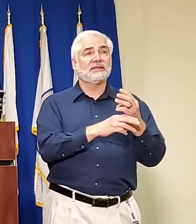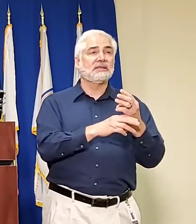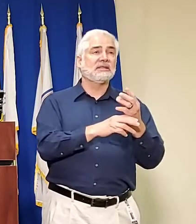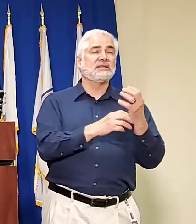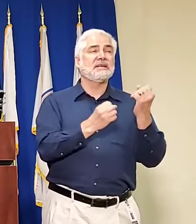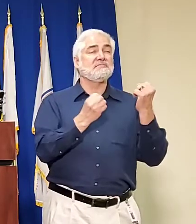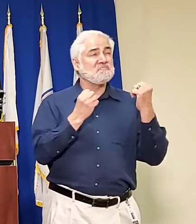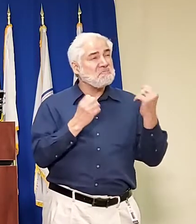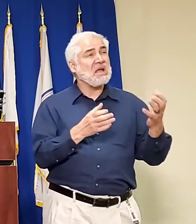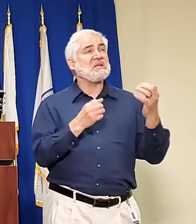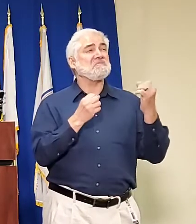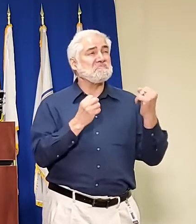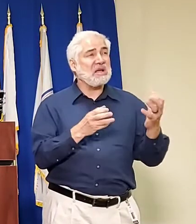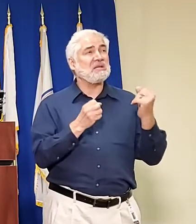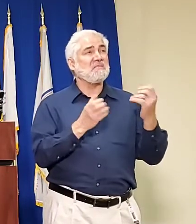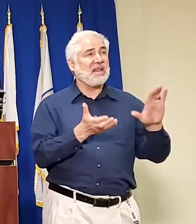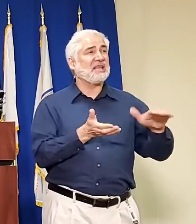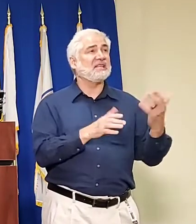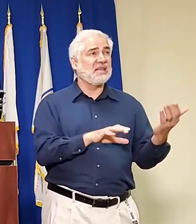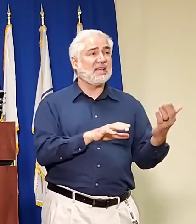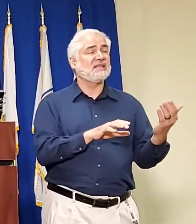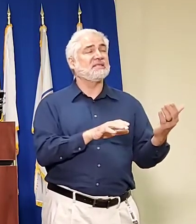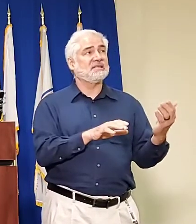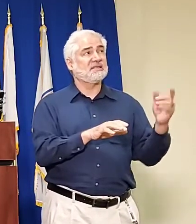so many fatalities that the